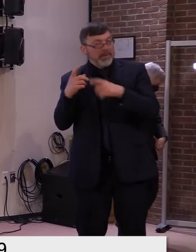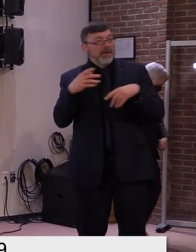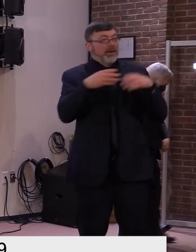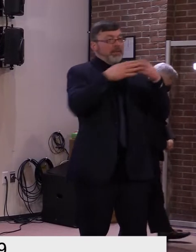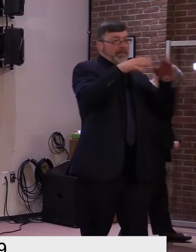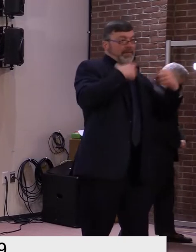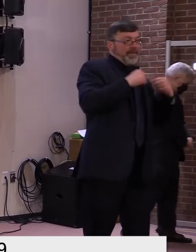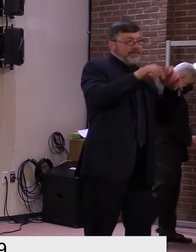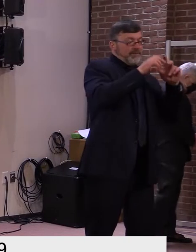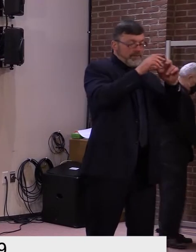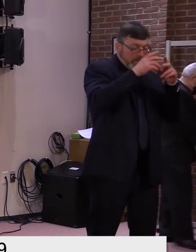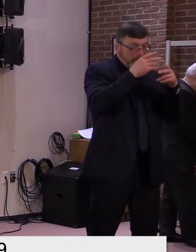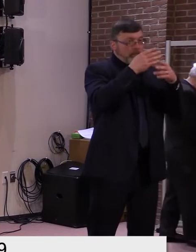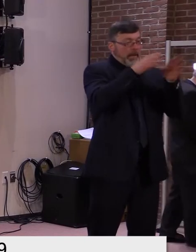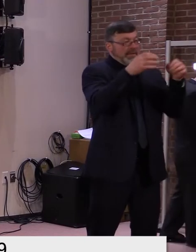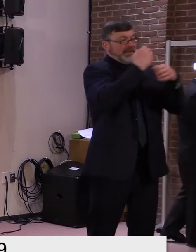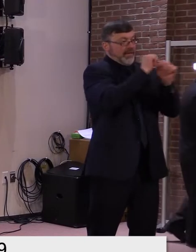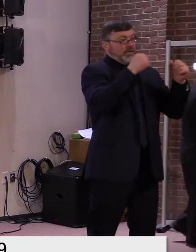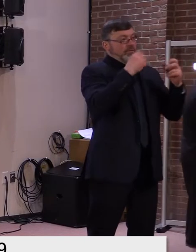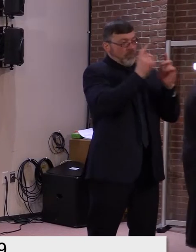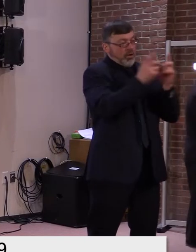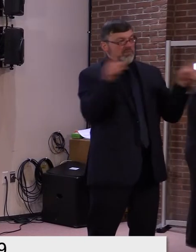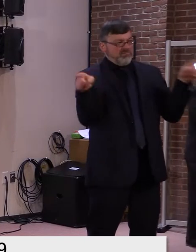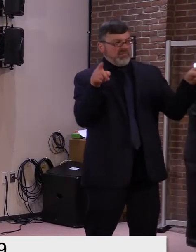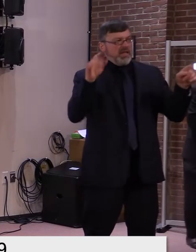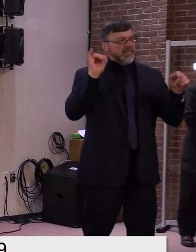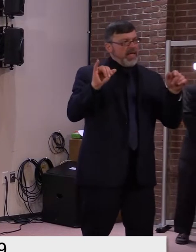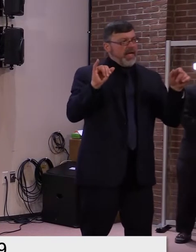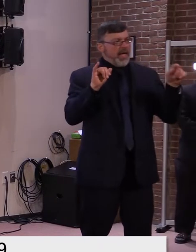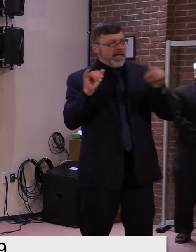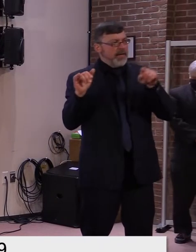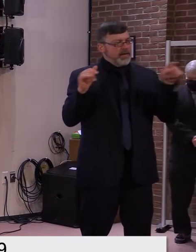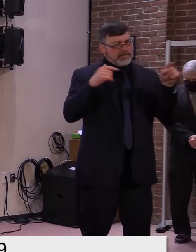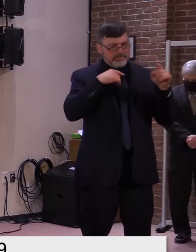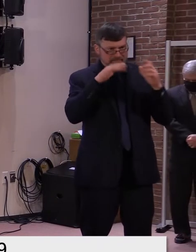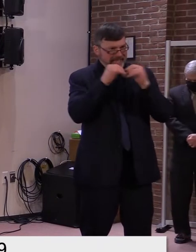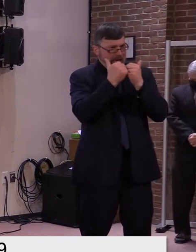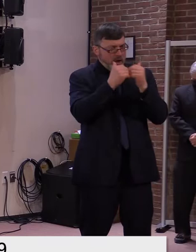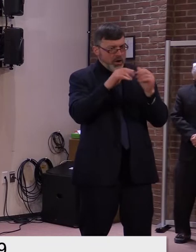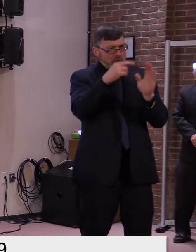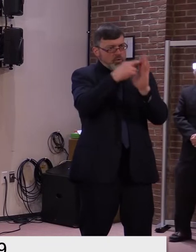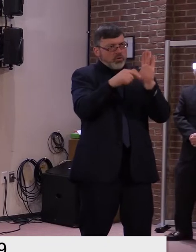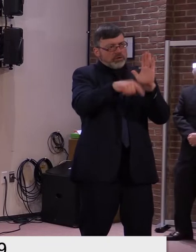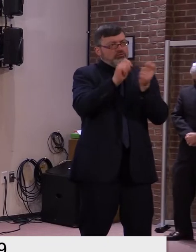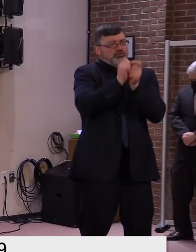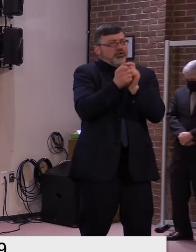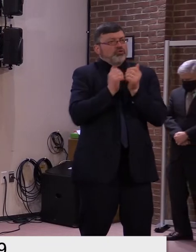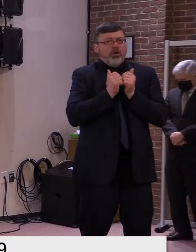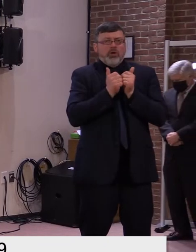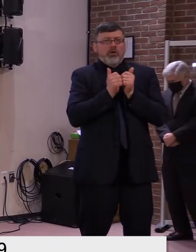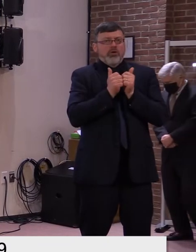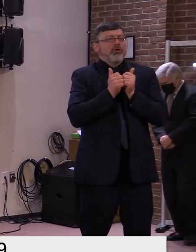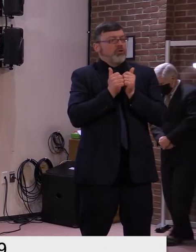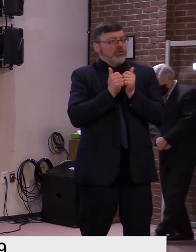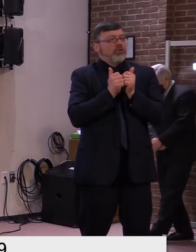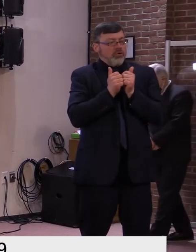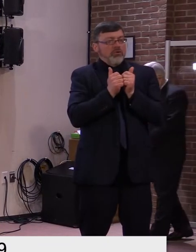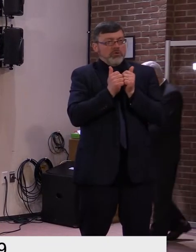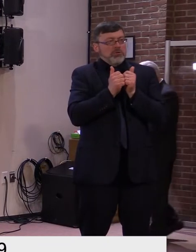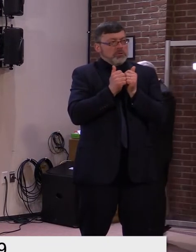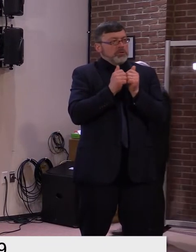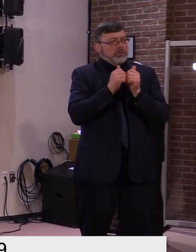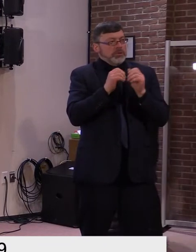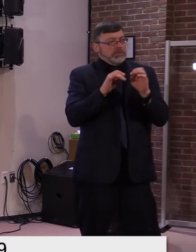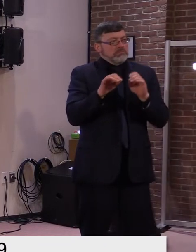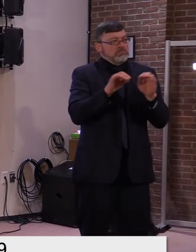come out of this crisis in the next few months. So you've probably heard the governor talk about